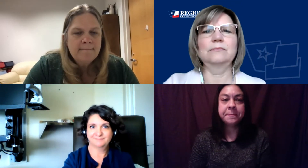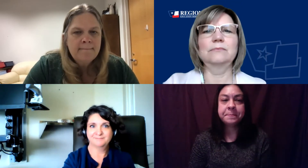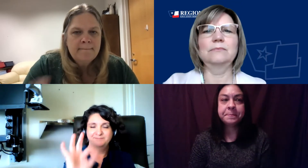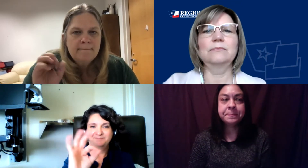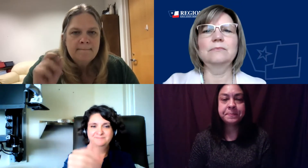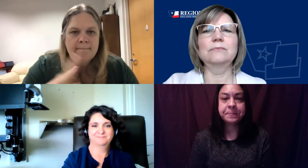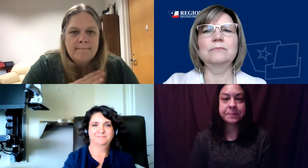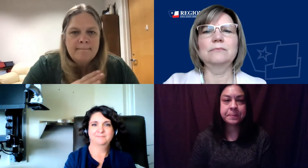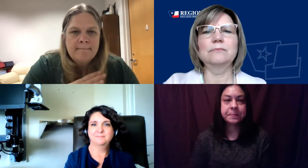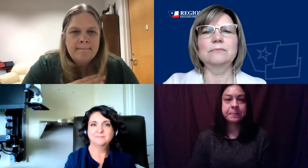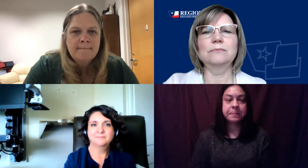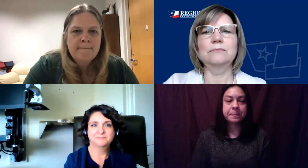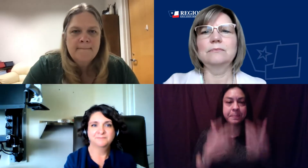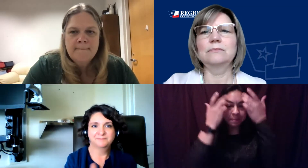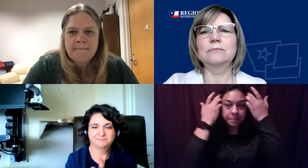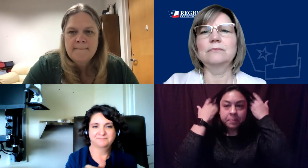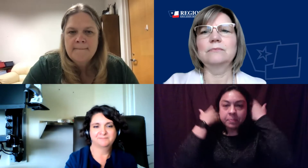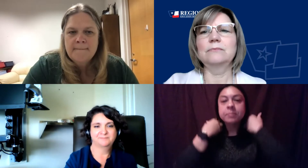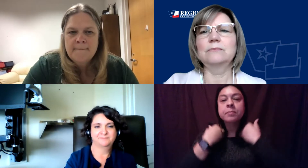Okay.